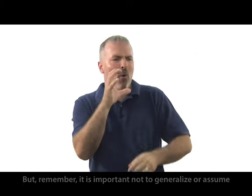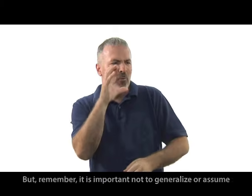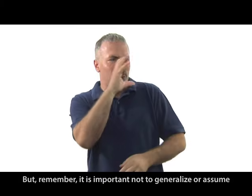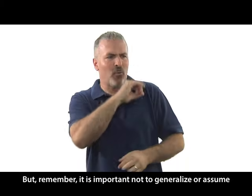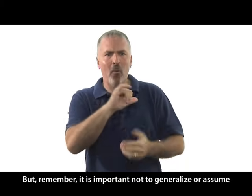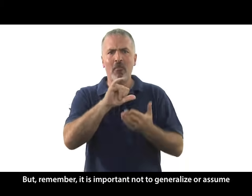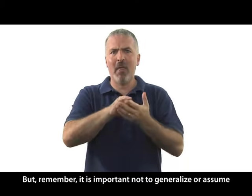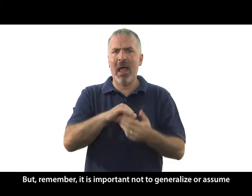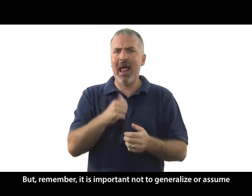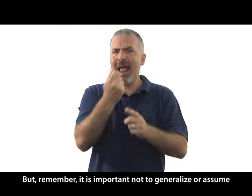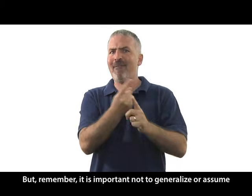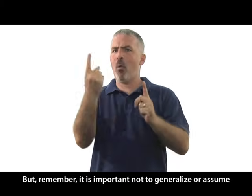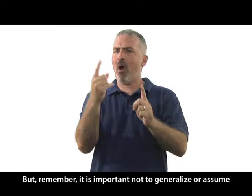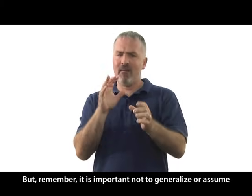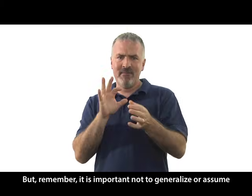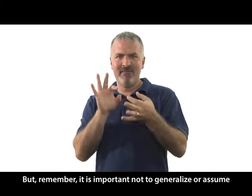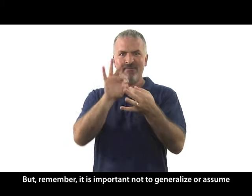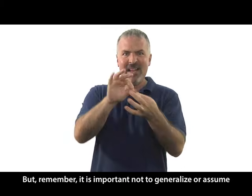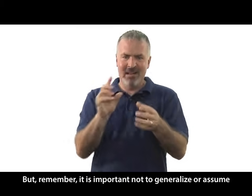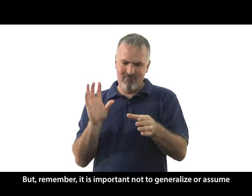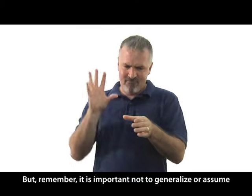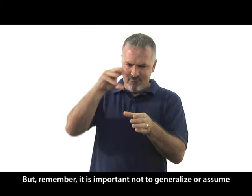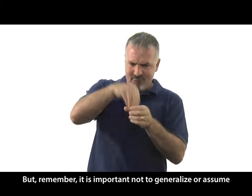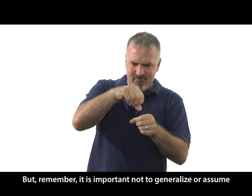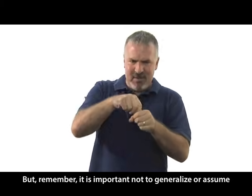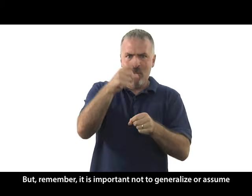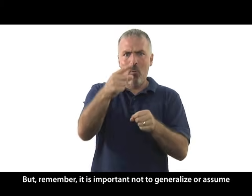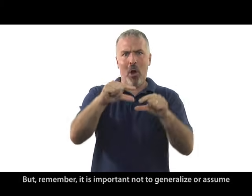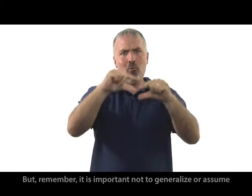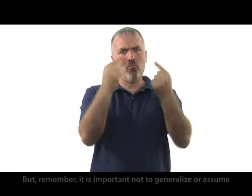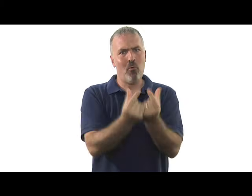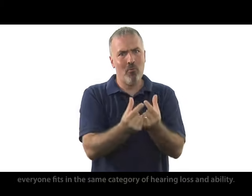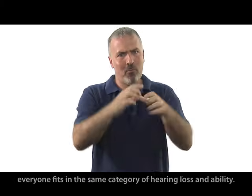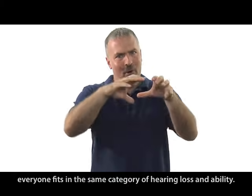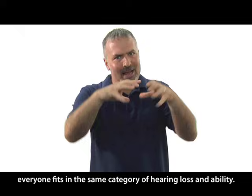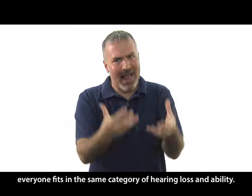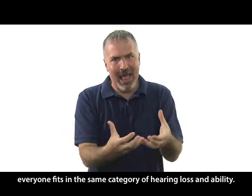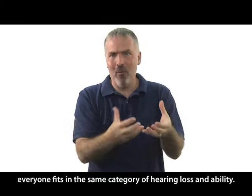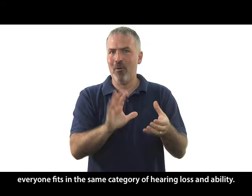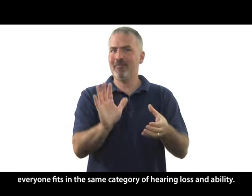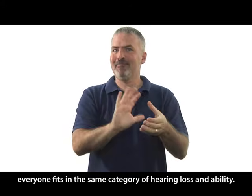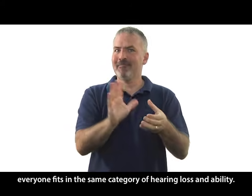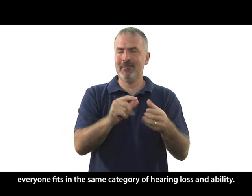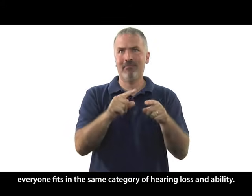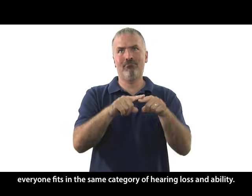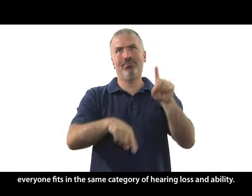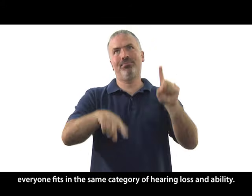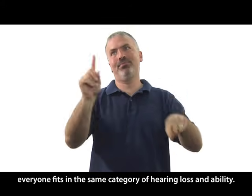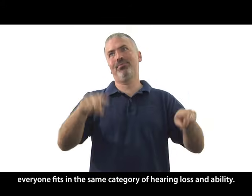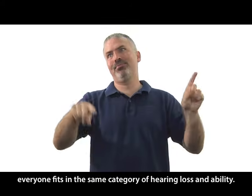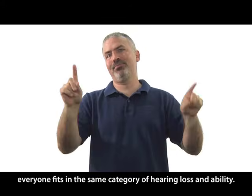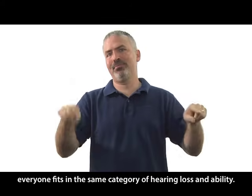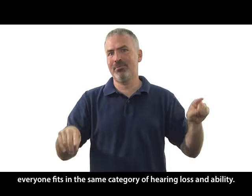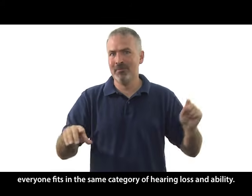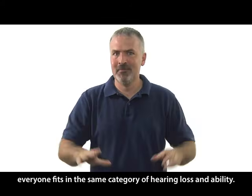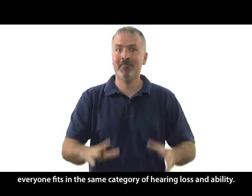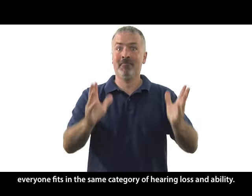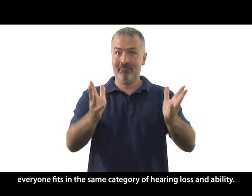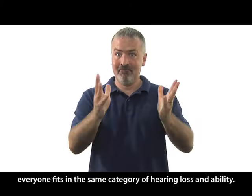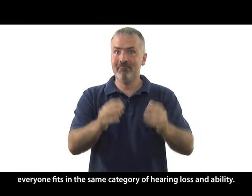But remember, it's important not to generalize or assume everyone fits in the same category of hearing loss and